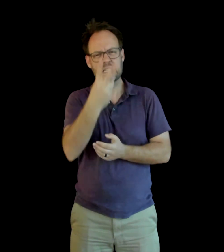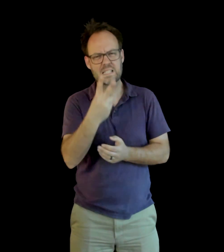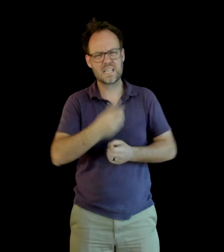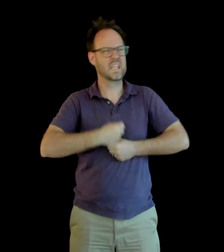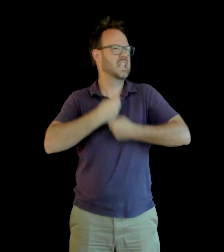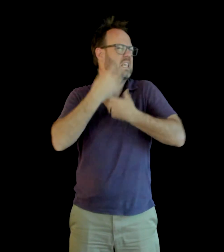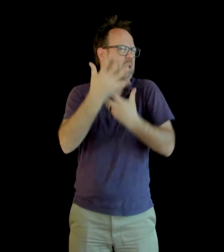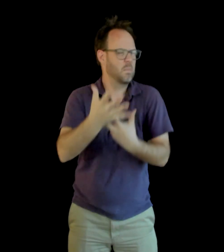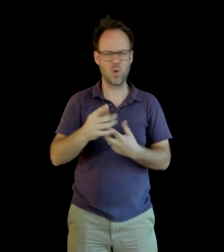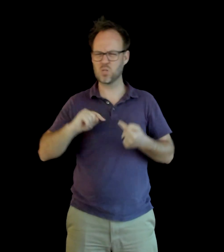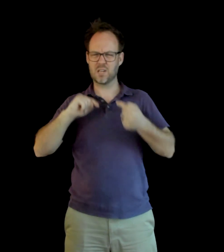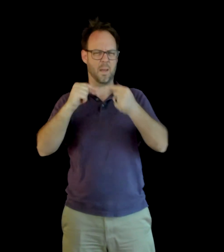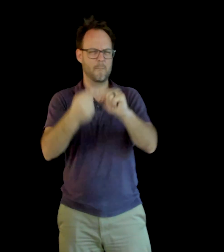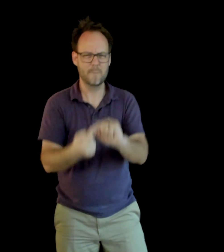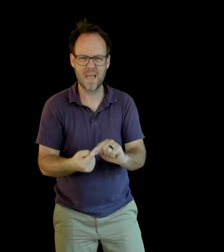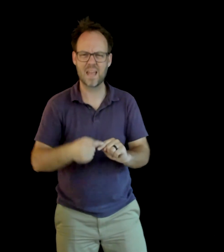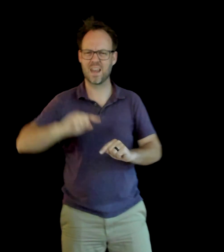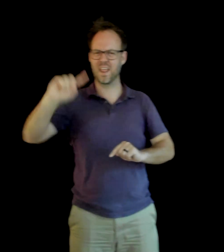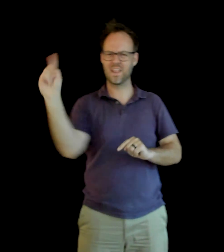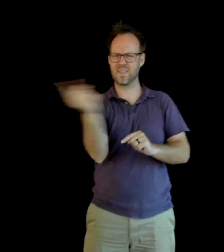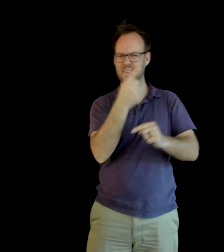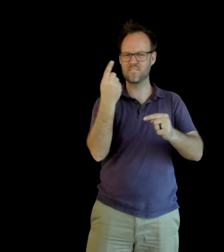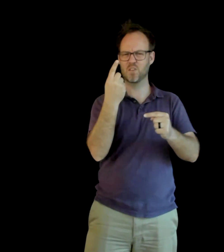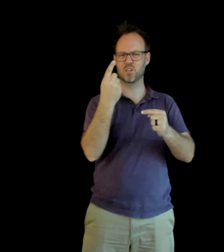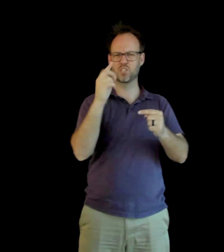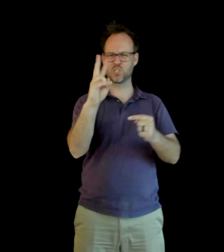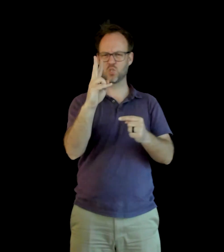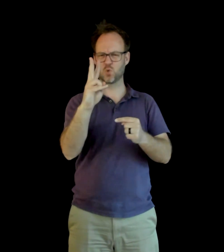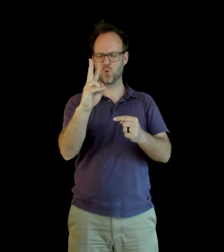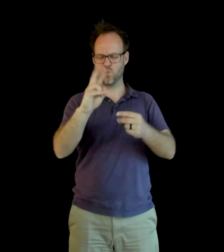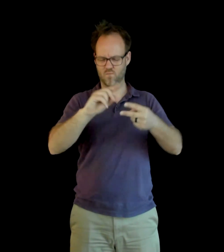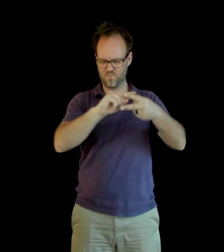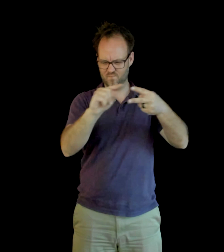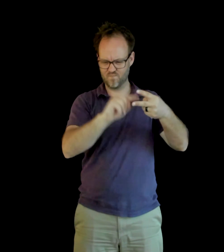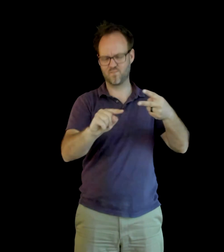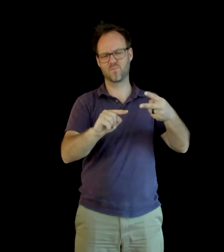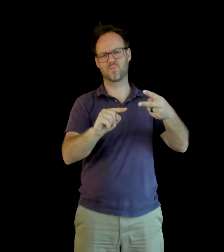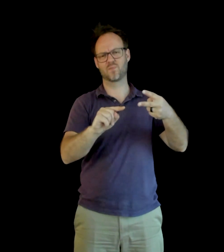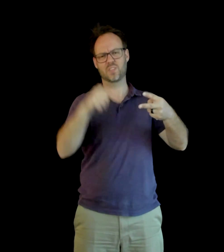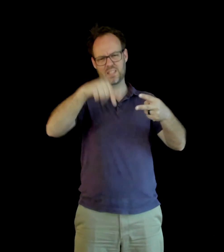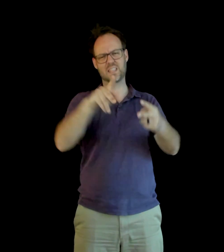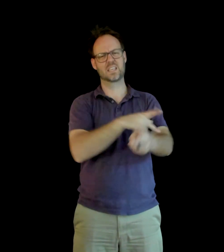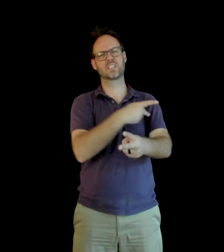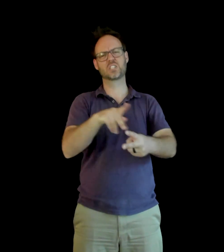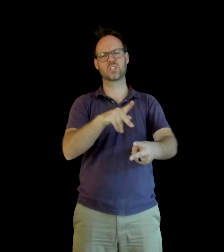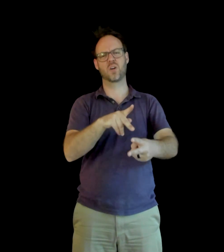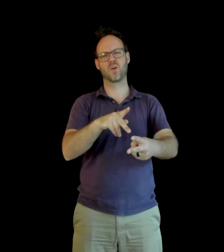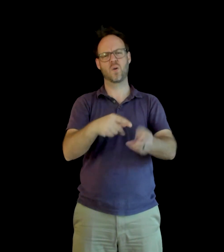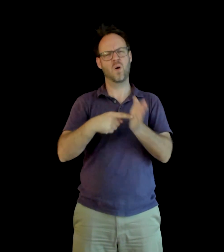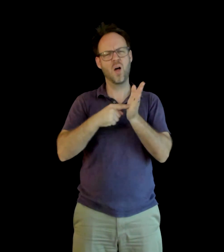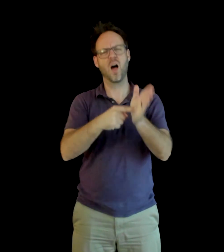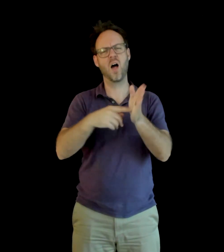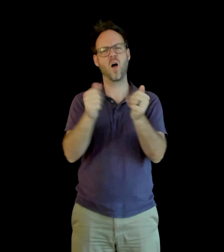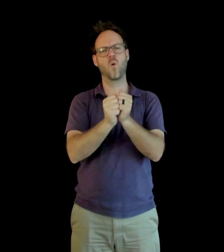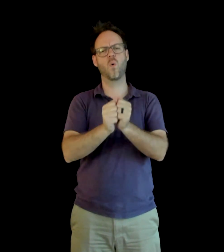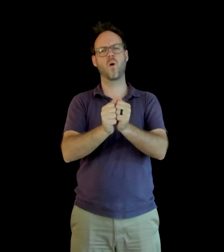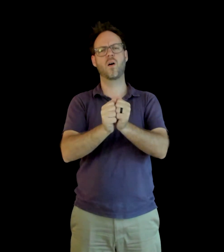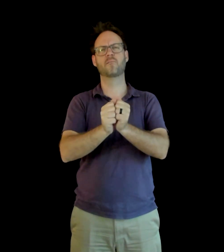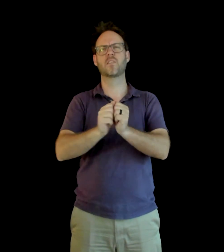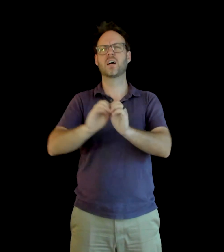Note the emotion and the anguish in the first two verses of this psalm. You have the emphasis with the